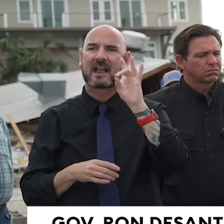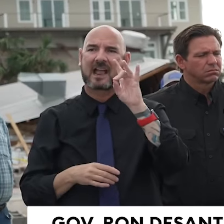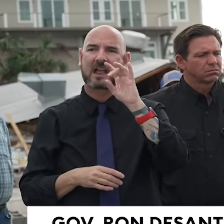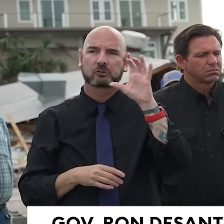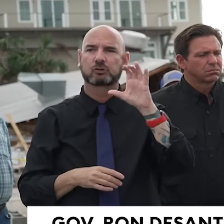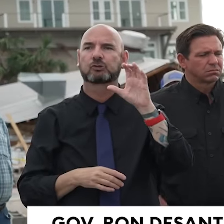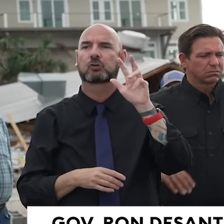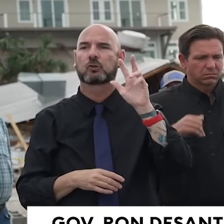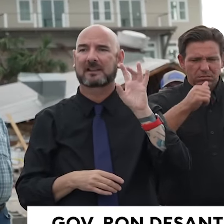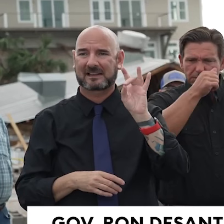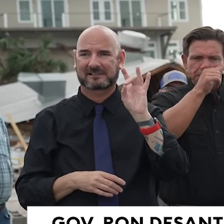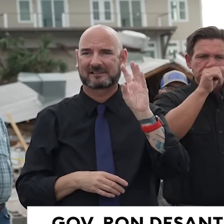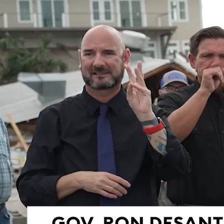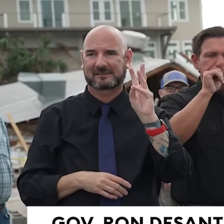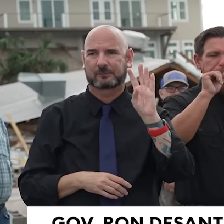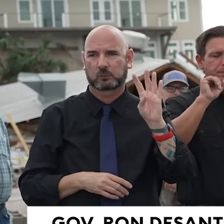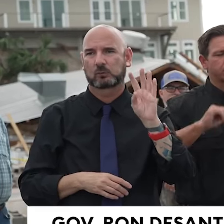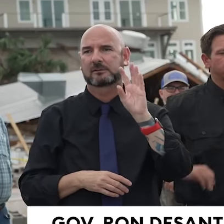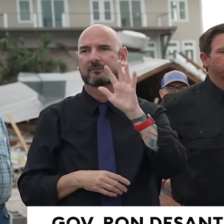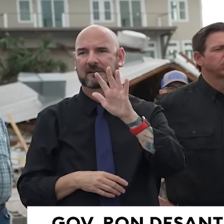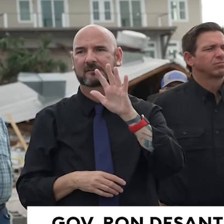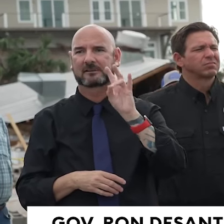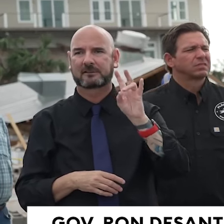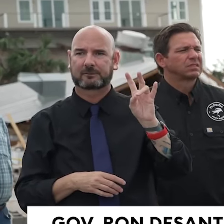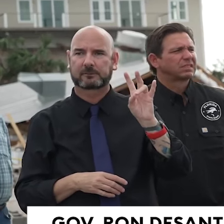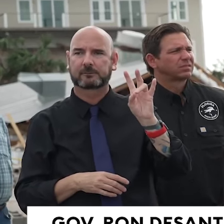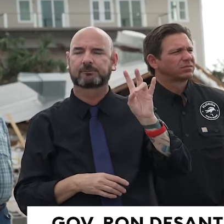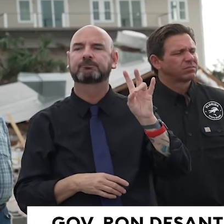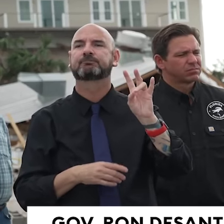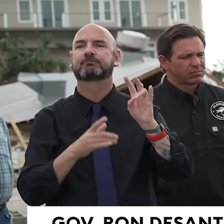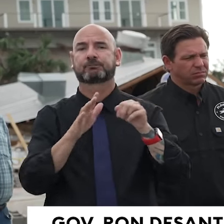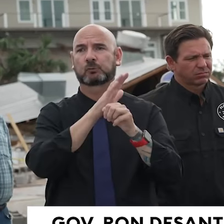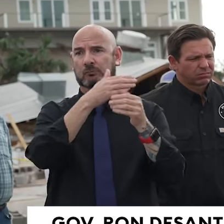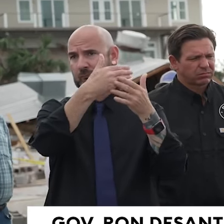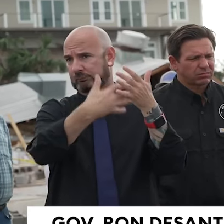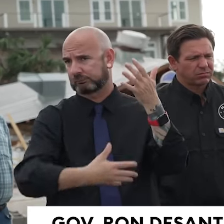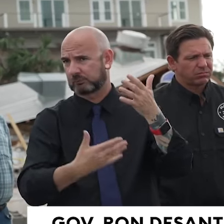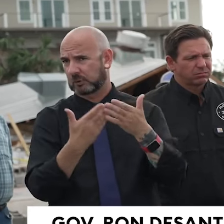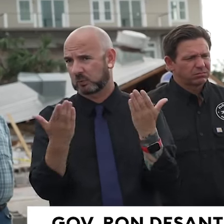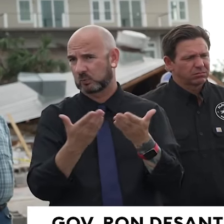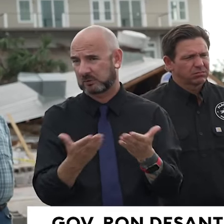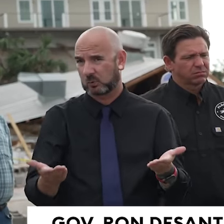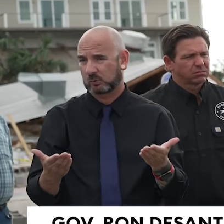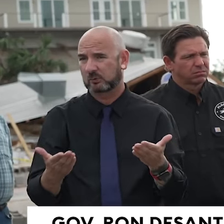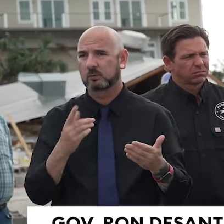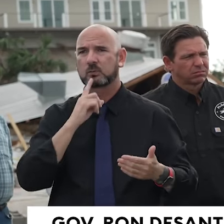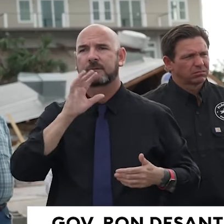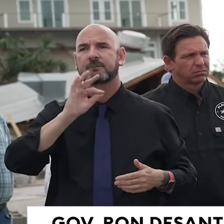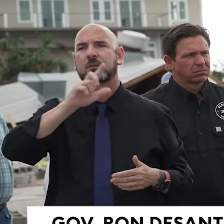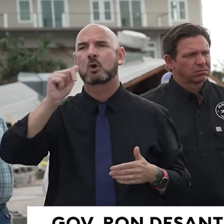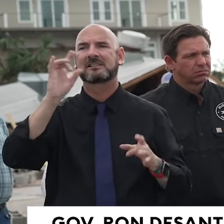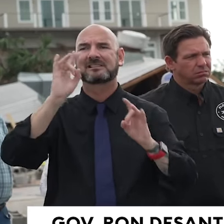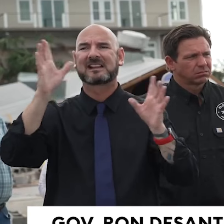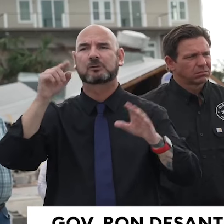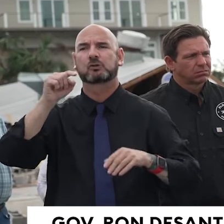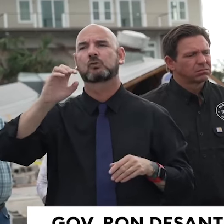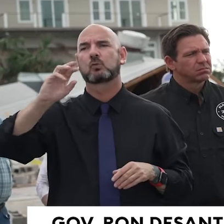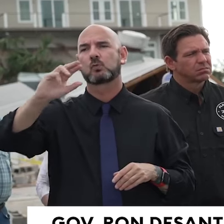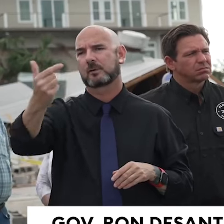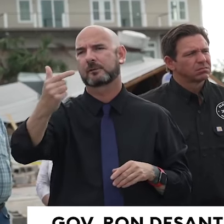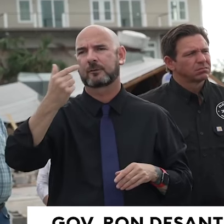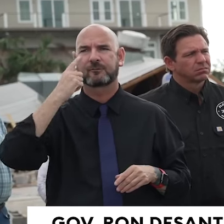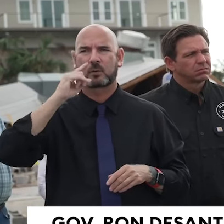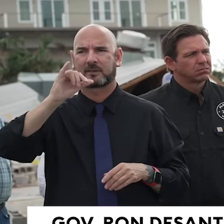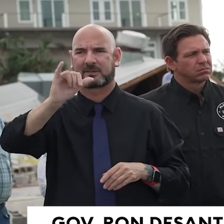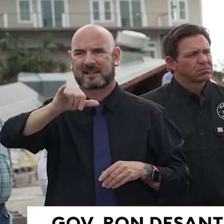1-800-342-3557. For a full list of resources, please make sure you're going to floridadisaster.org for updates. I